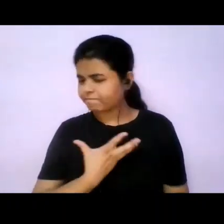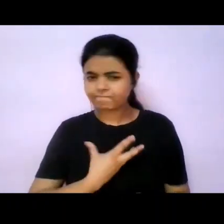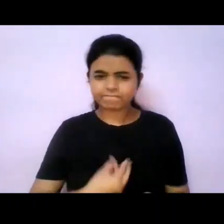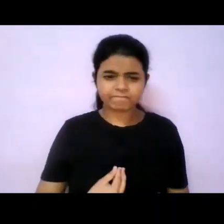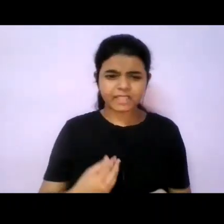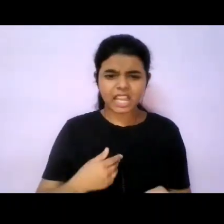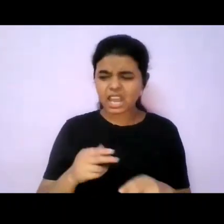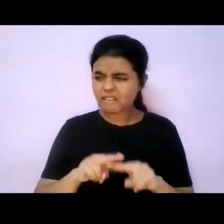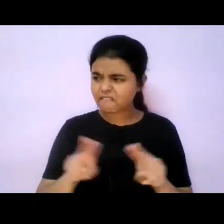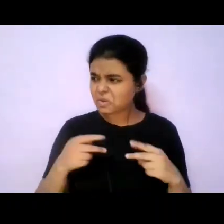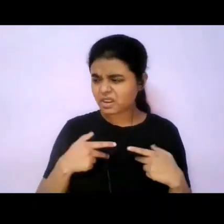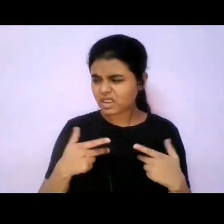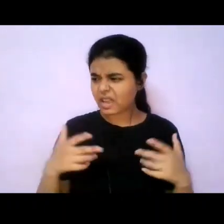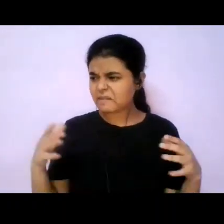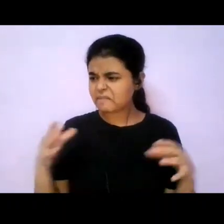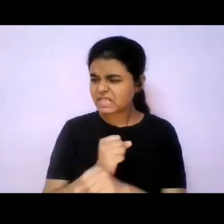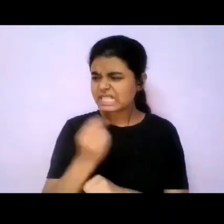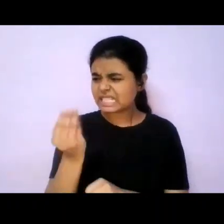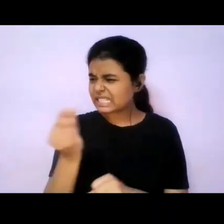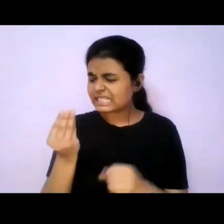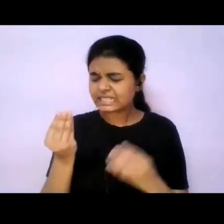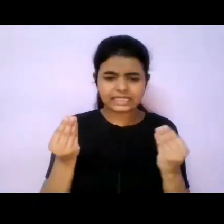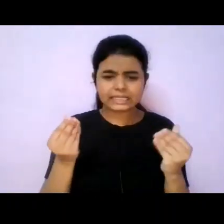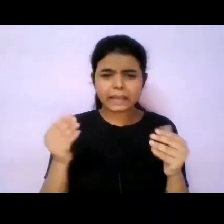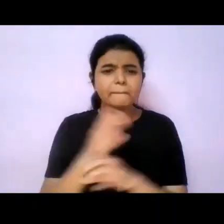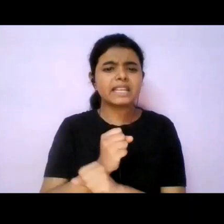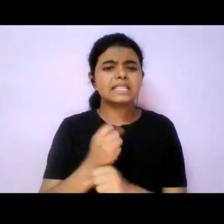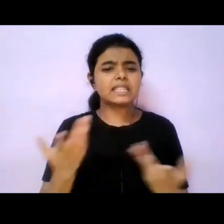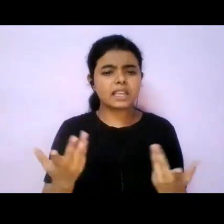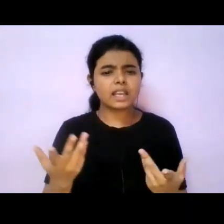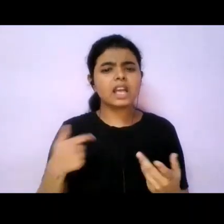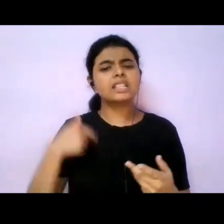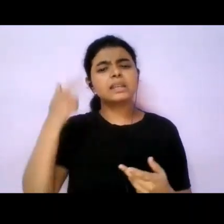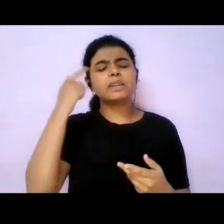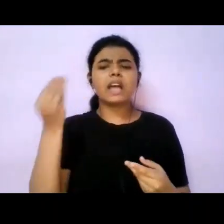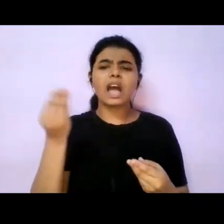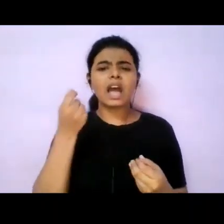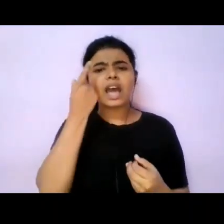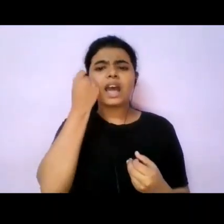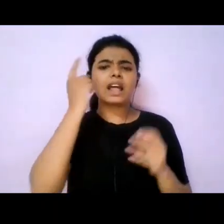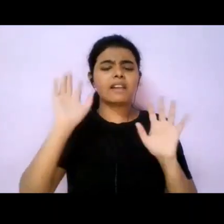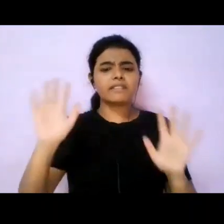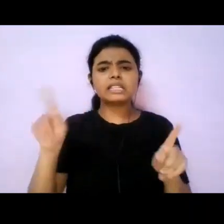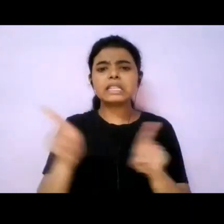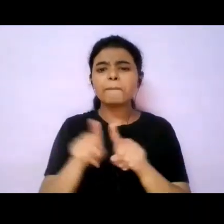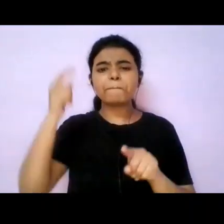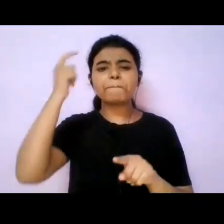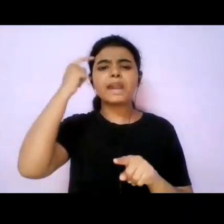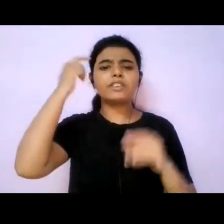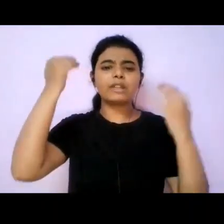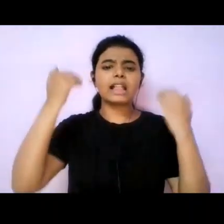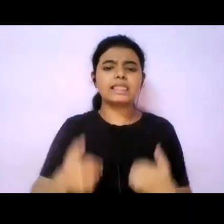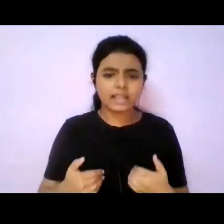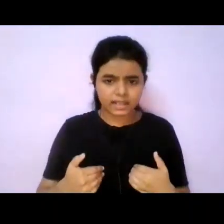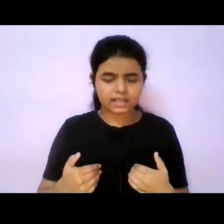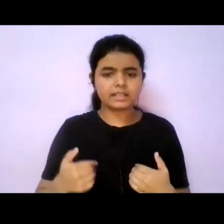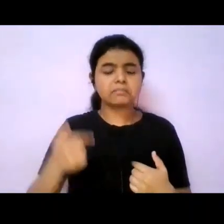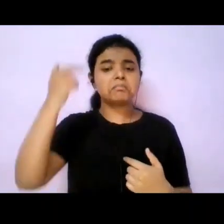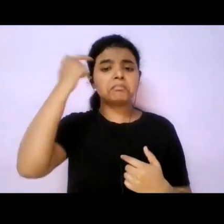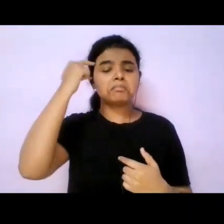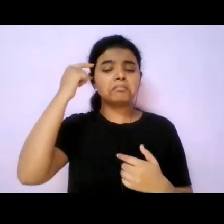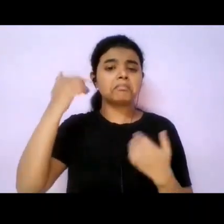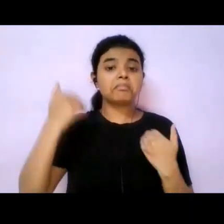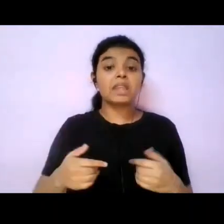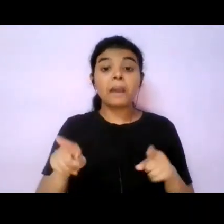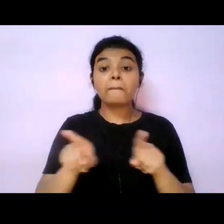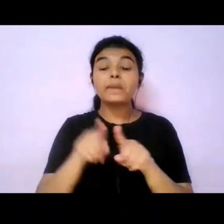incomplete. Sometimes we understand this language in terms of mental health. But the heart